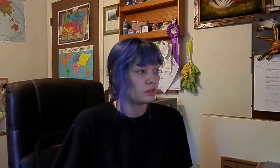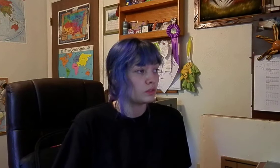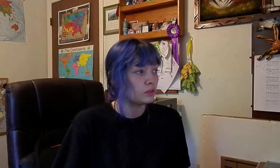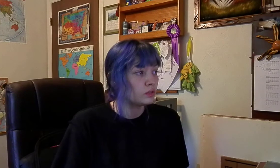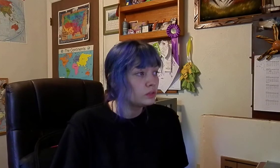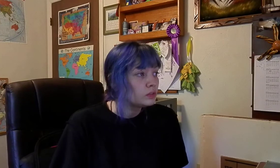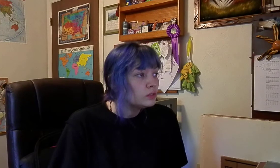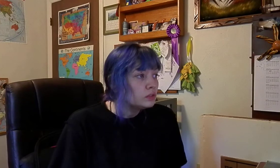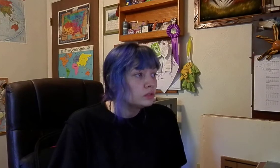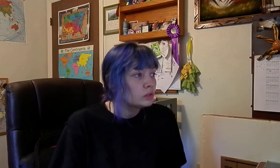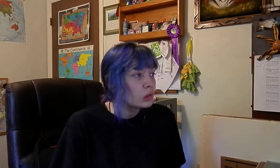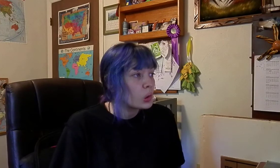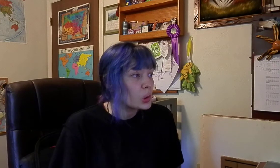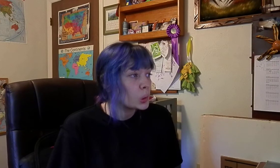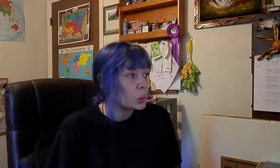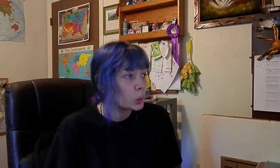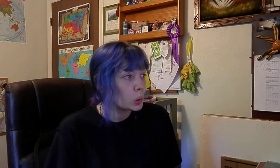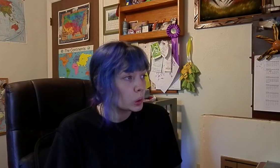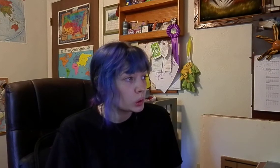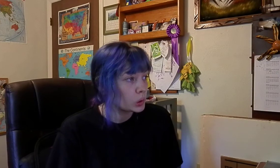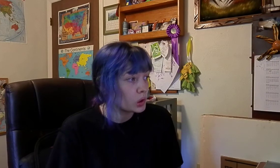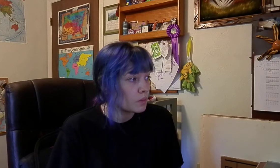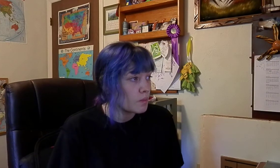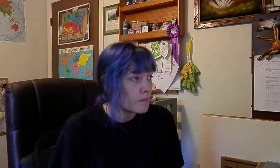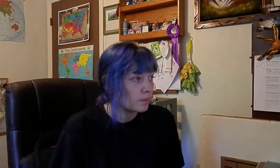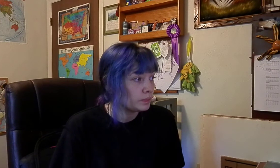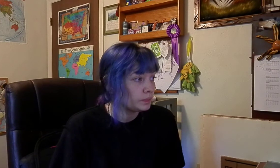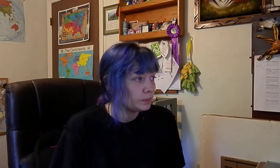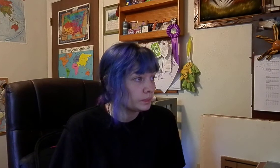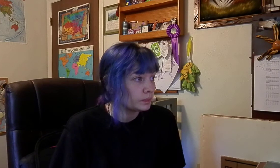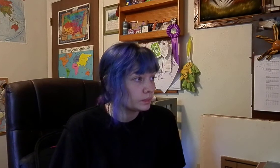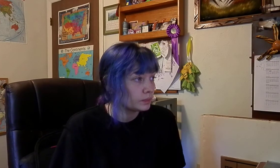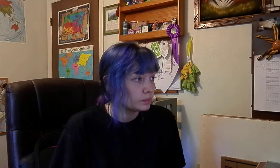So, you need something that is less than